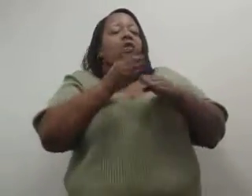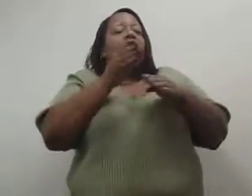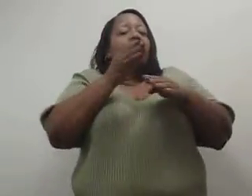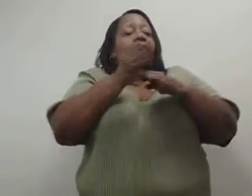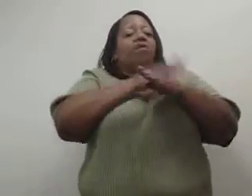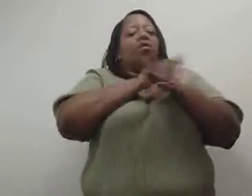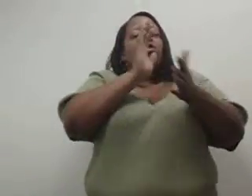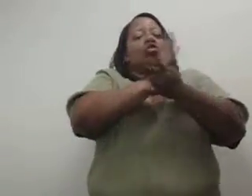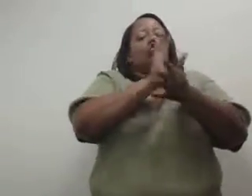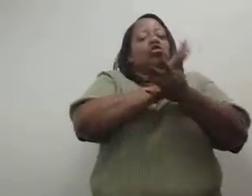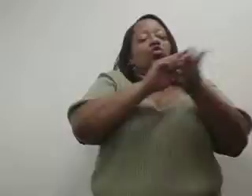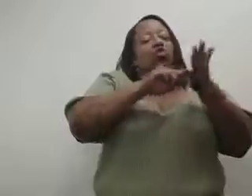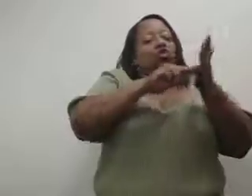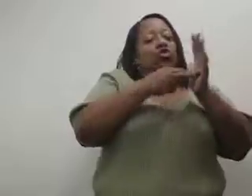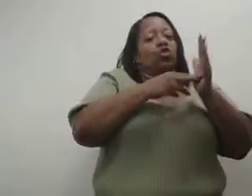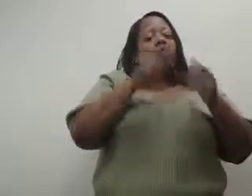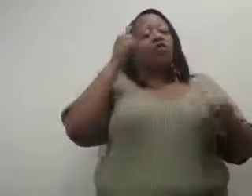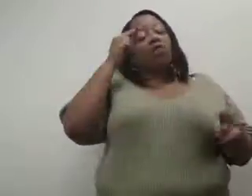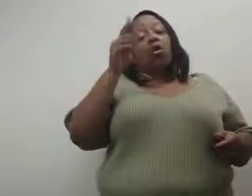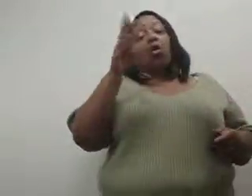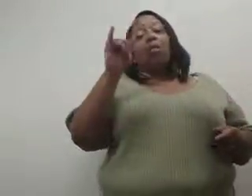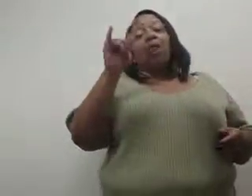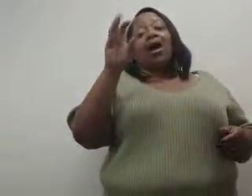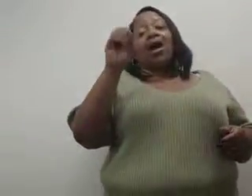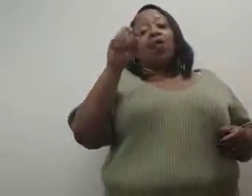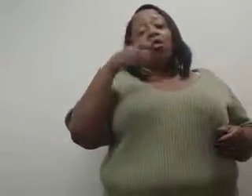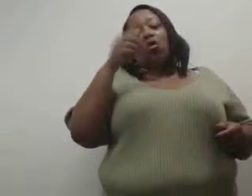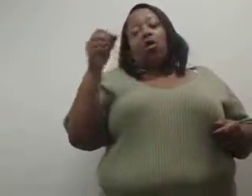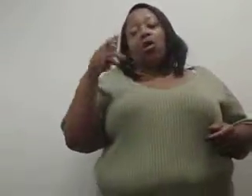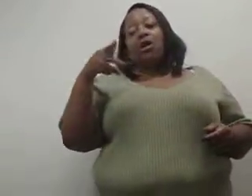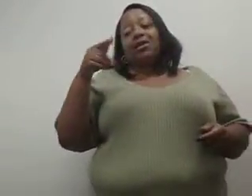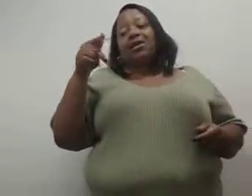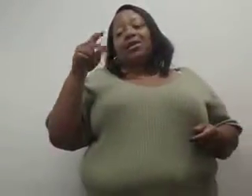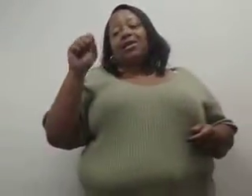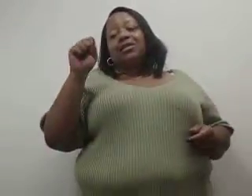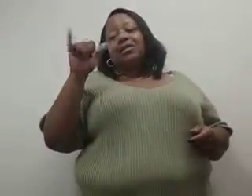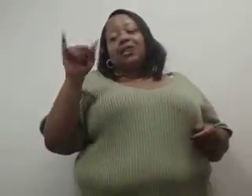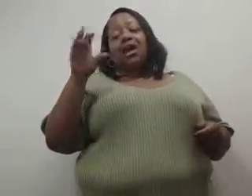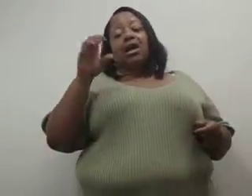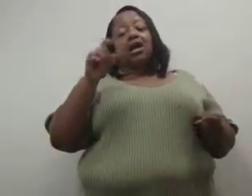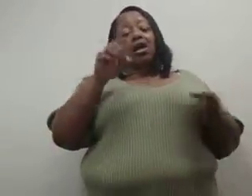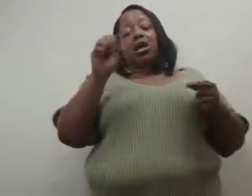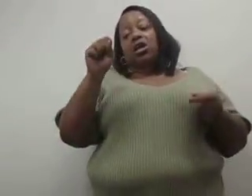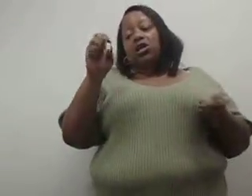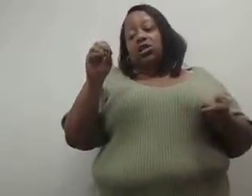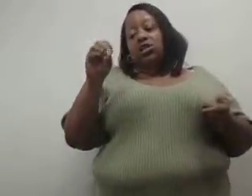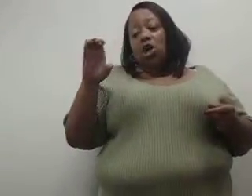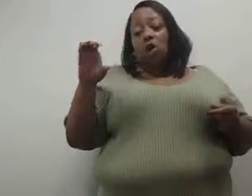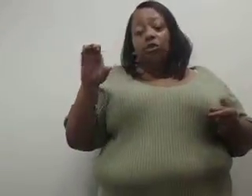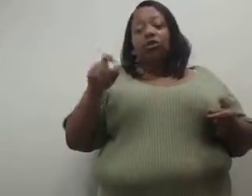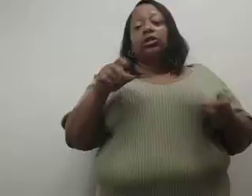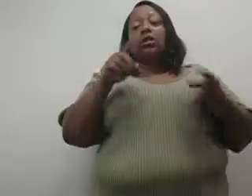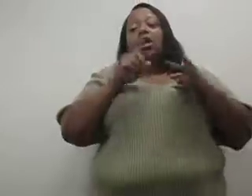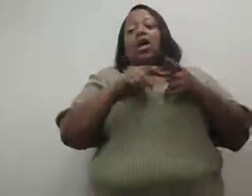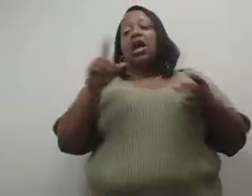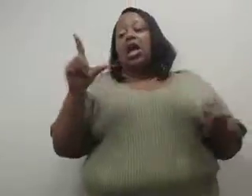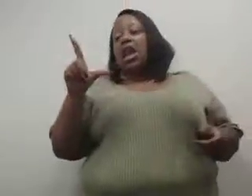done biology, sociology, psychology, literature, history, and I arranged my